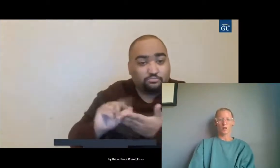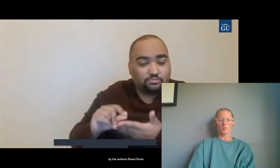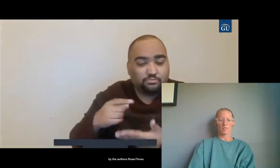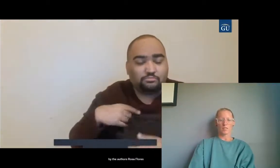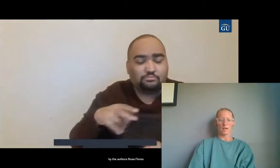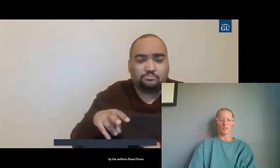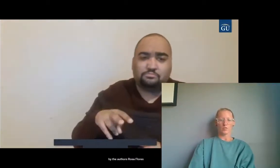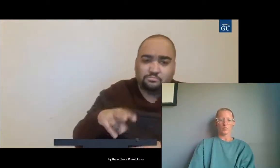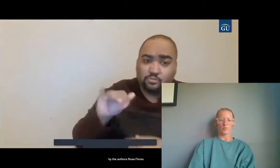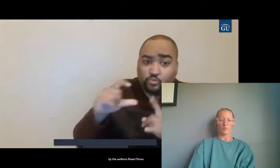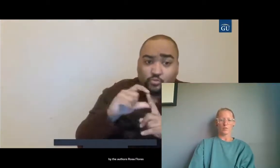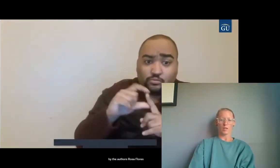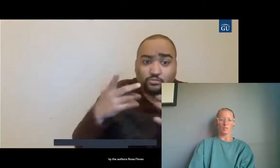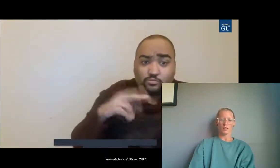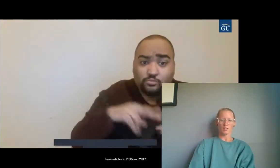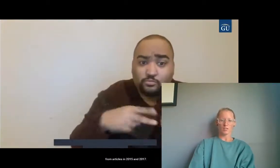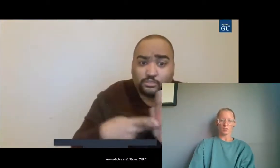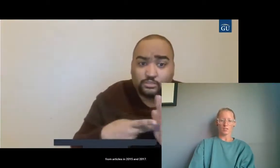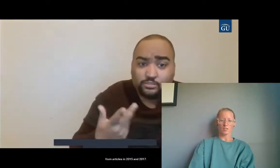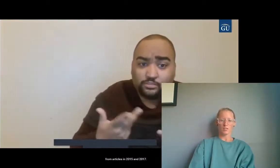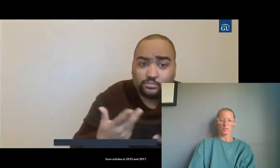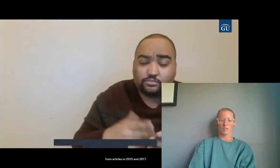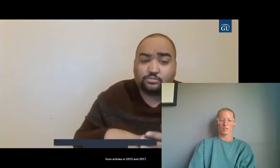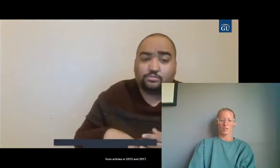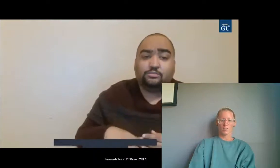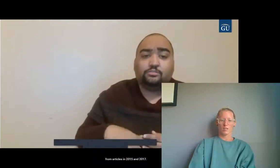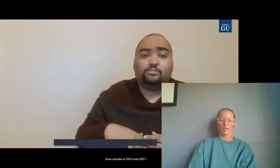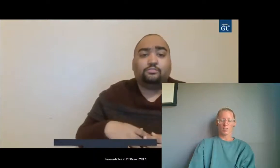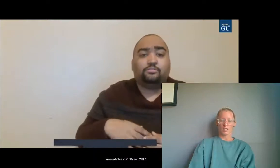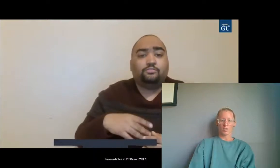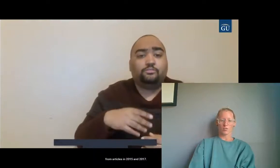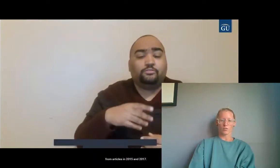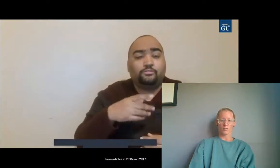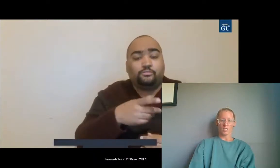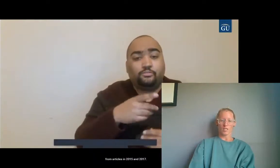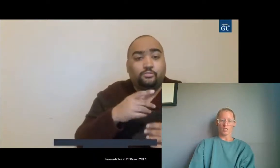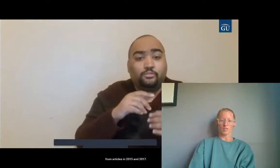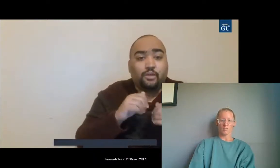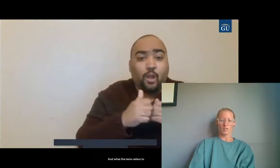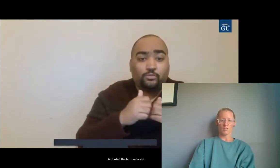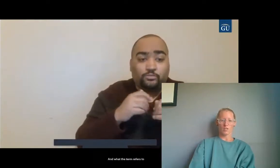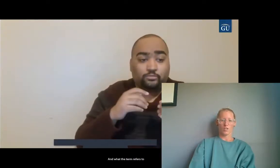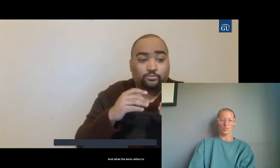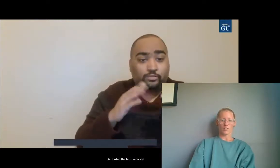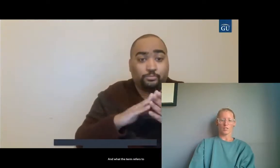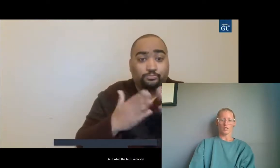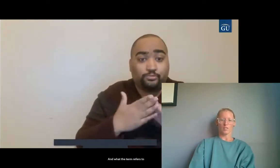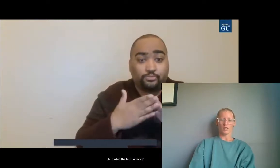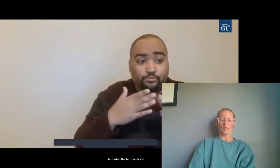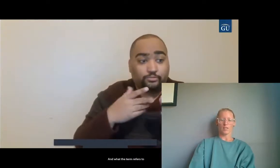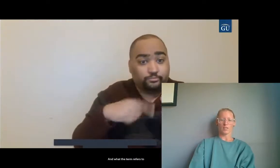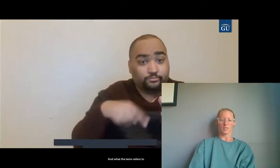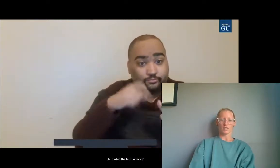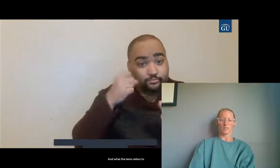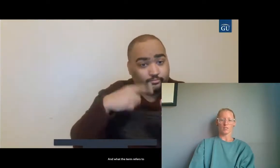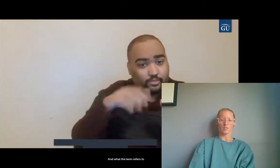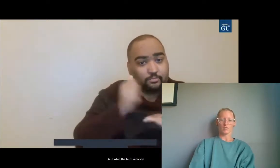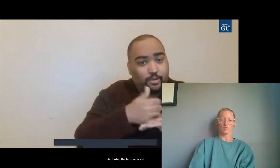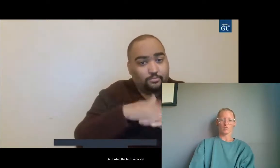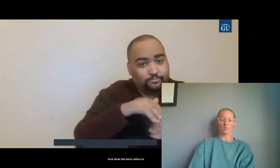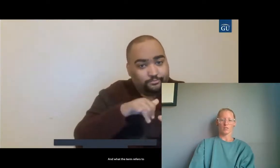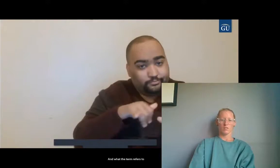is the term that was established from different publications in articles in 2015 and 17.